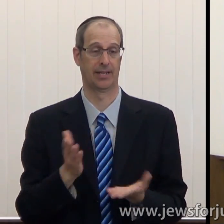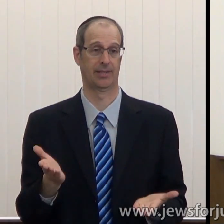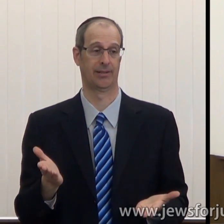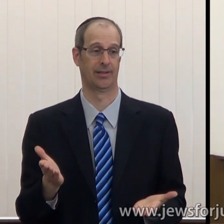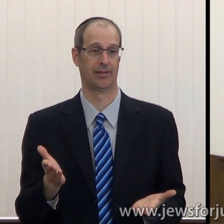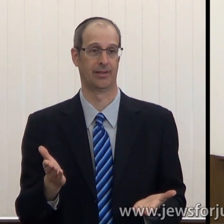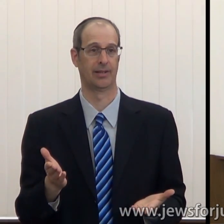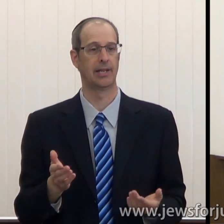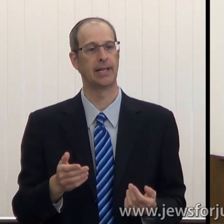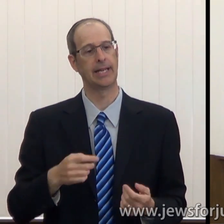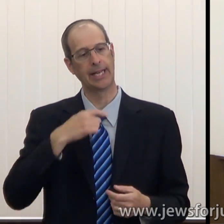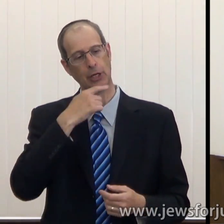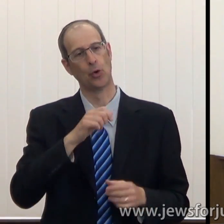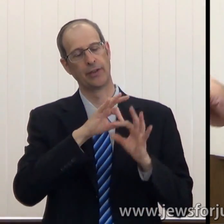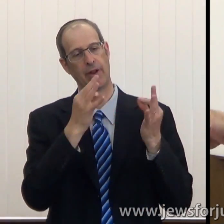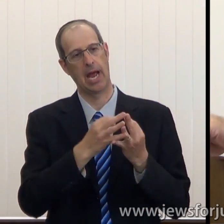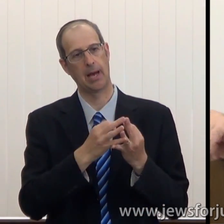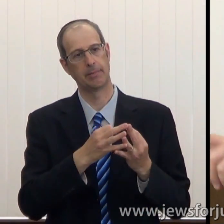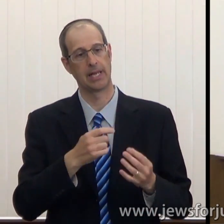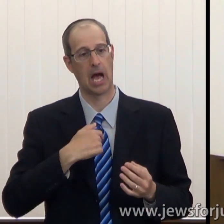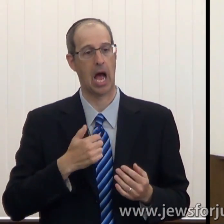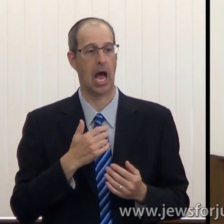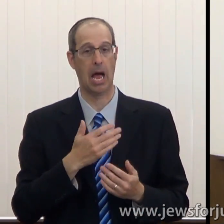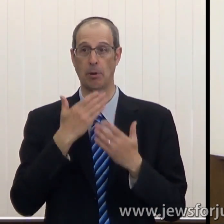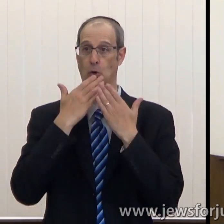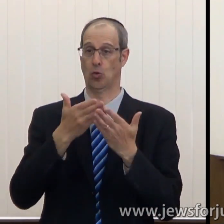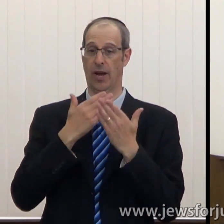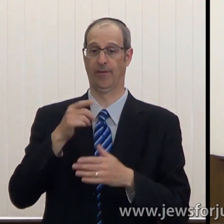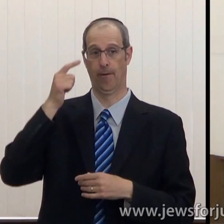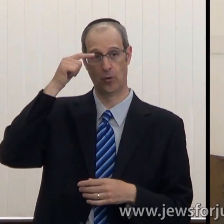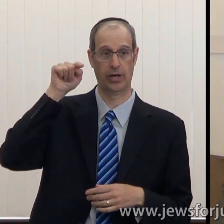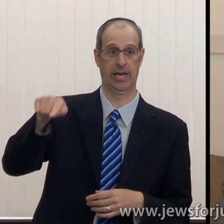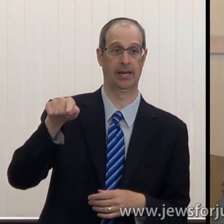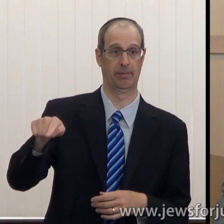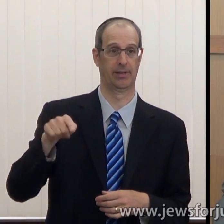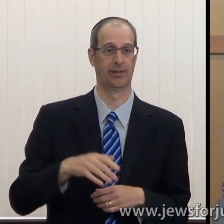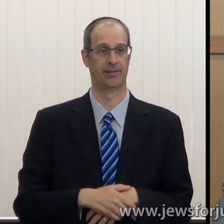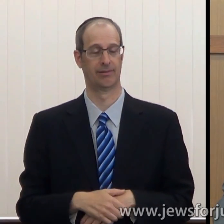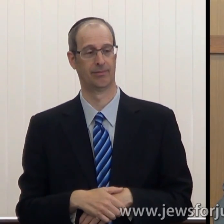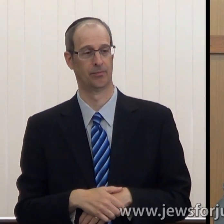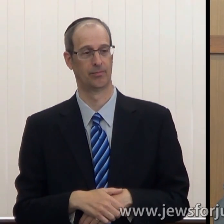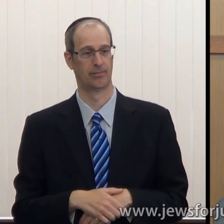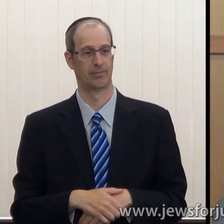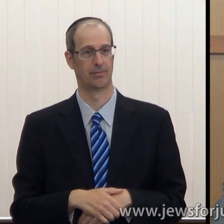He said to his family, "I'm very grateful to this person."